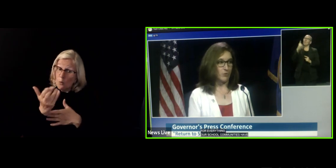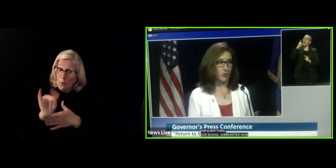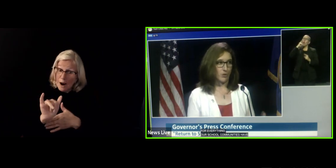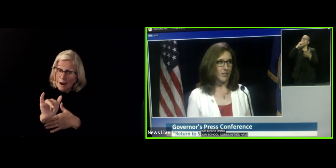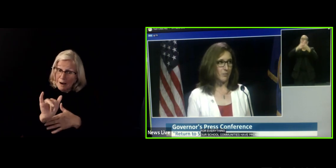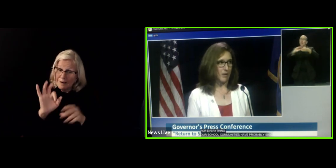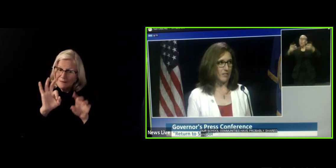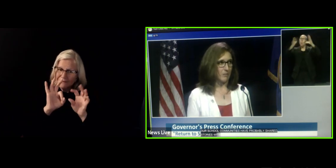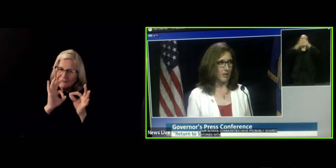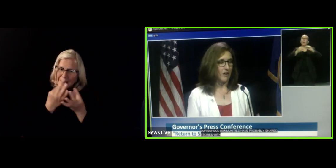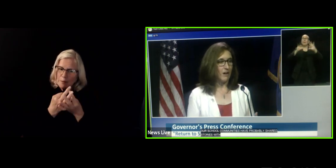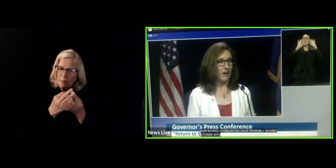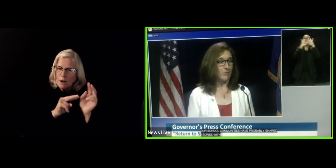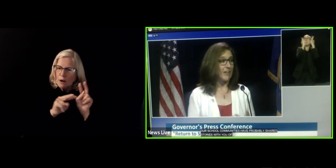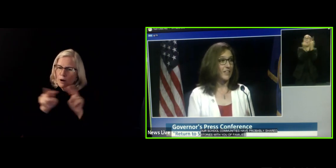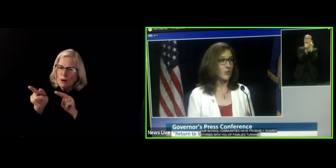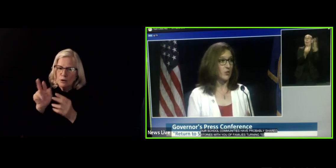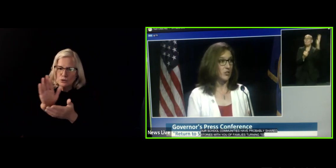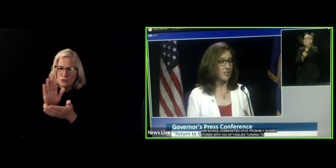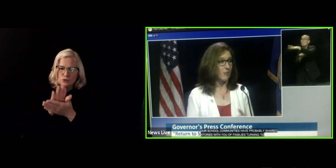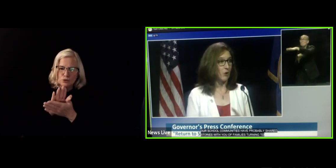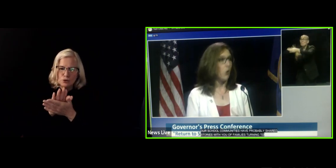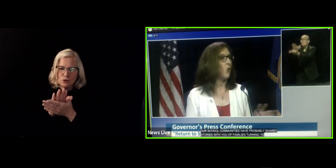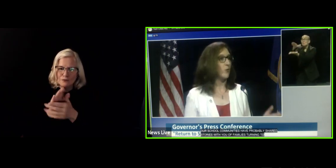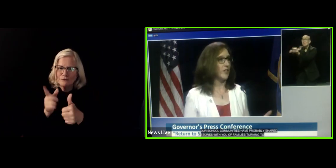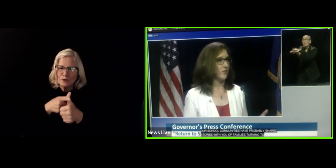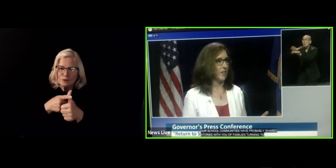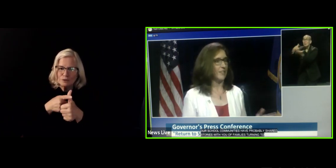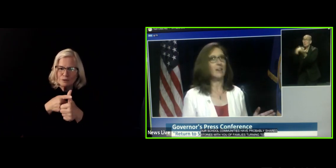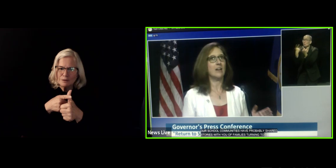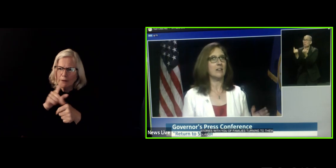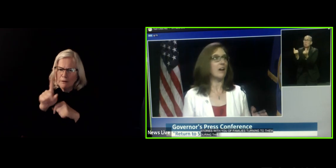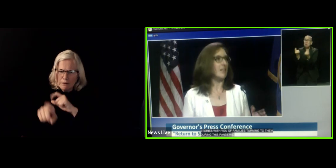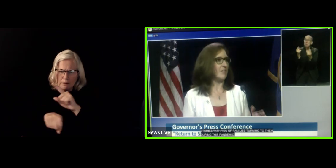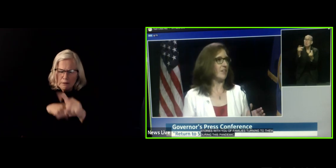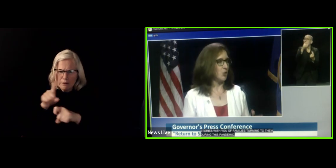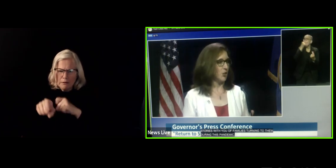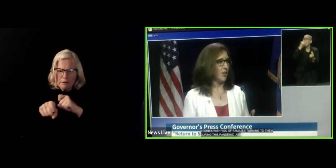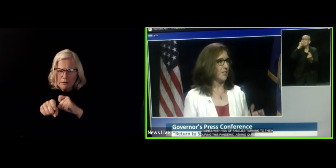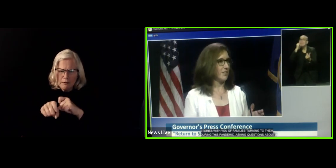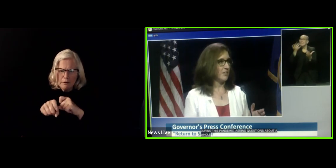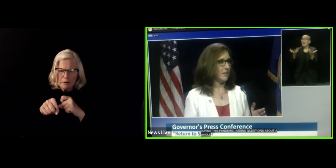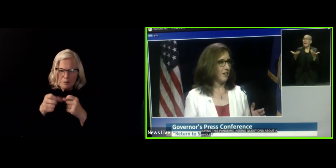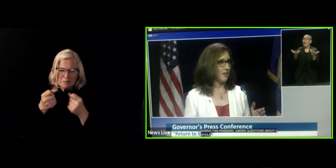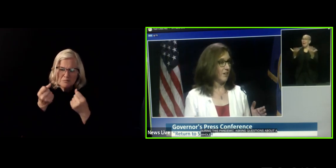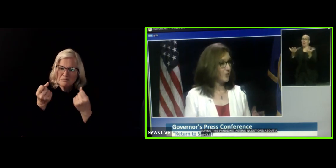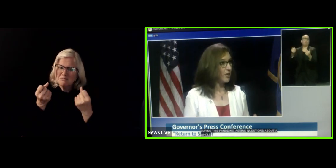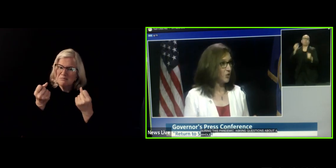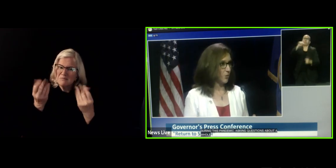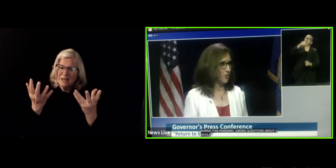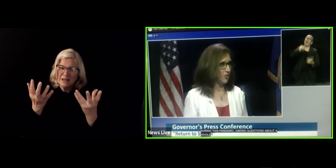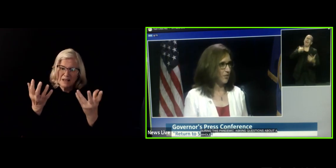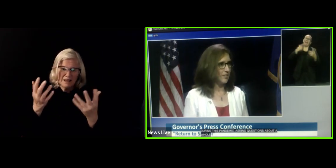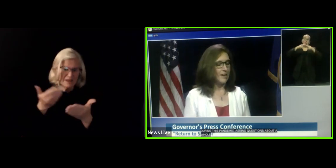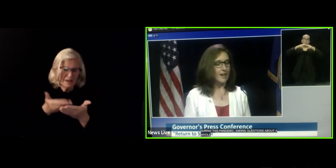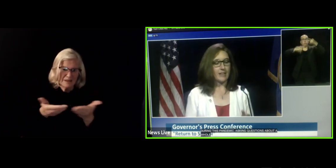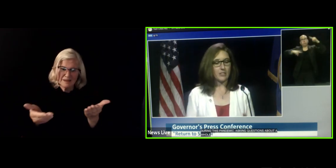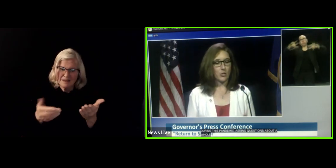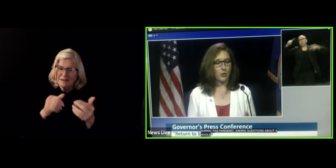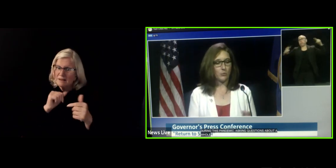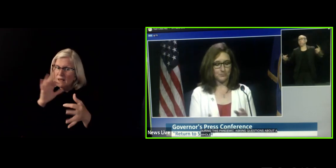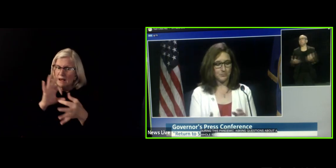them during this pandemic, asking questions about a whole range of things, not even just education questions.